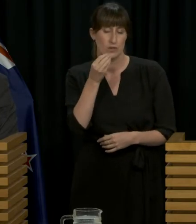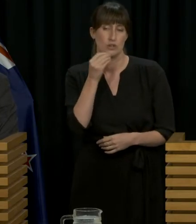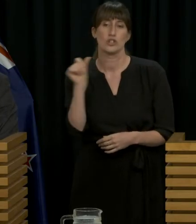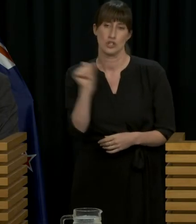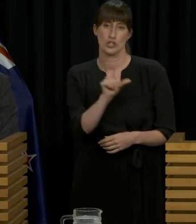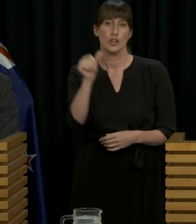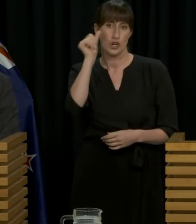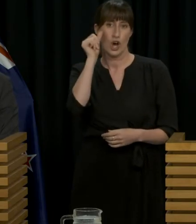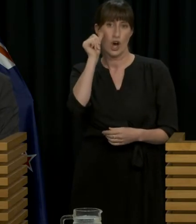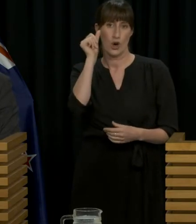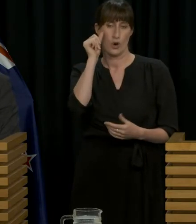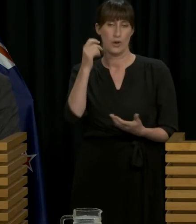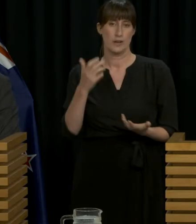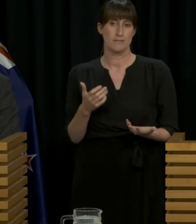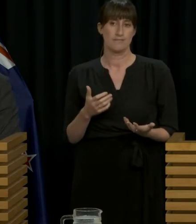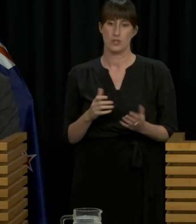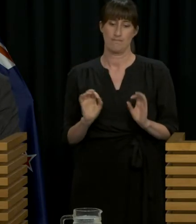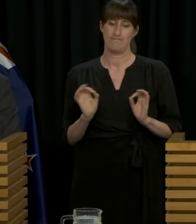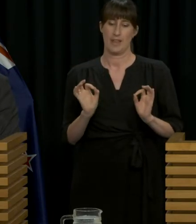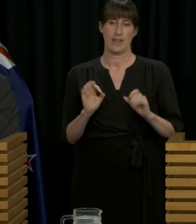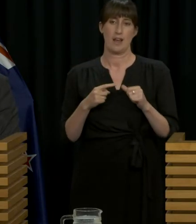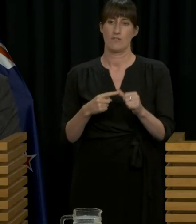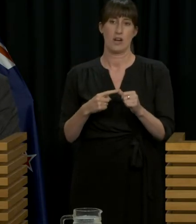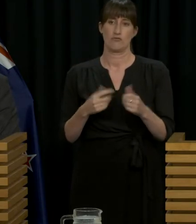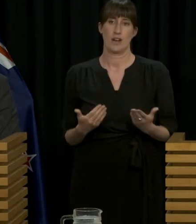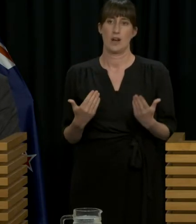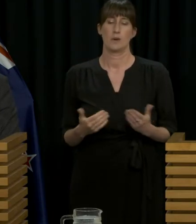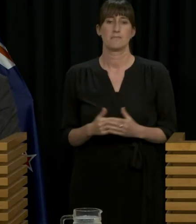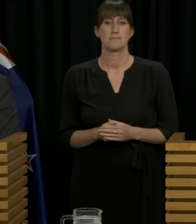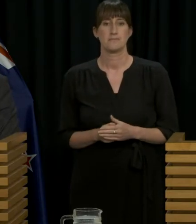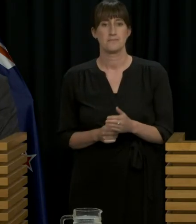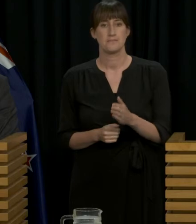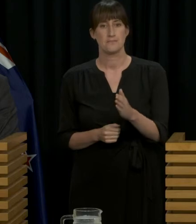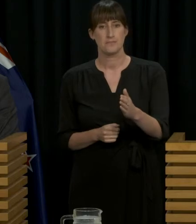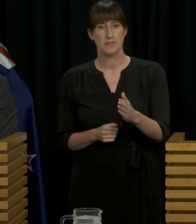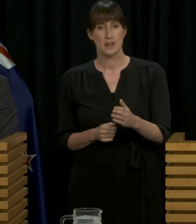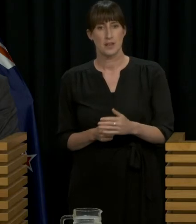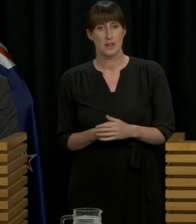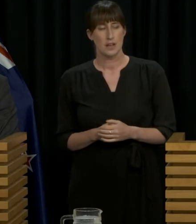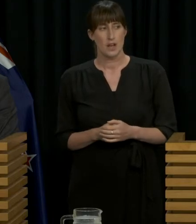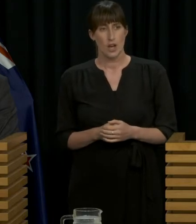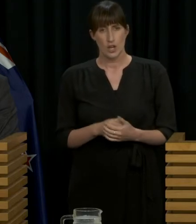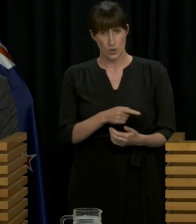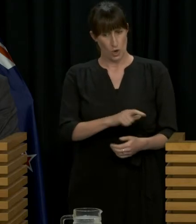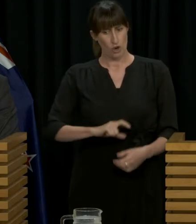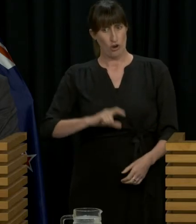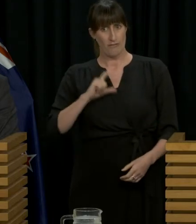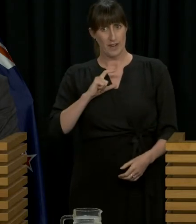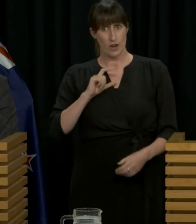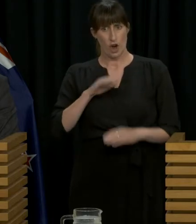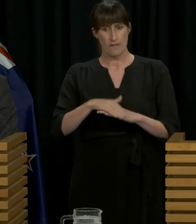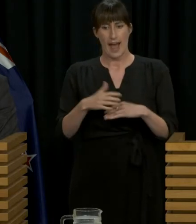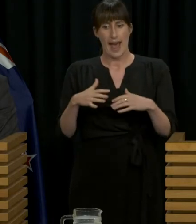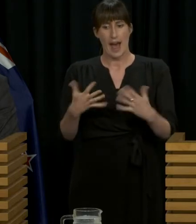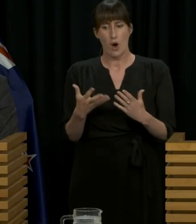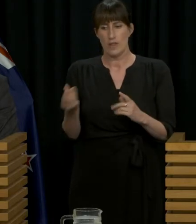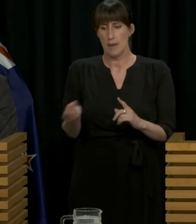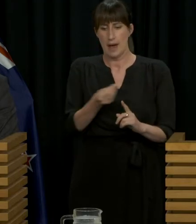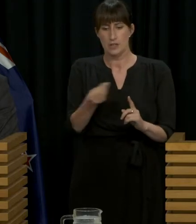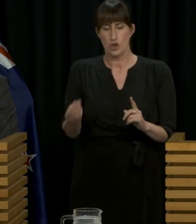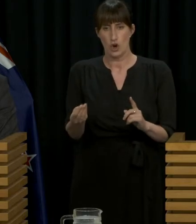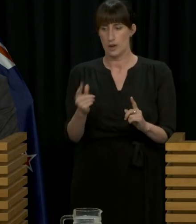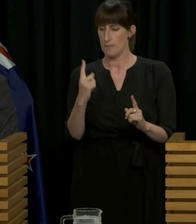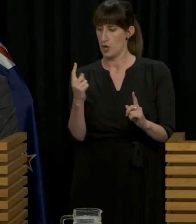is being done. So, no other advice at this stage. Are you relatively confident that it was person-to-person contact that resulted in